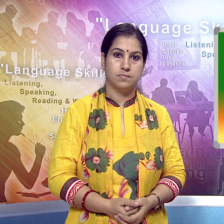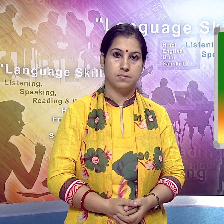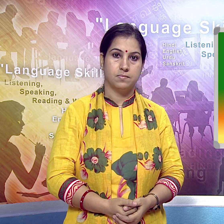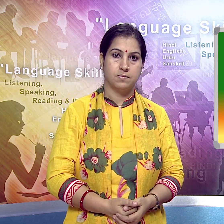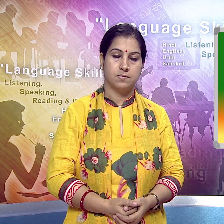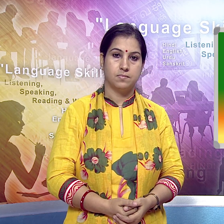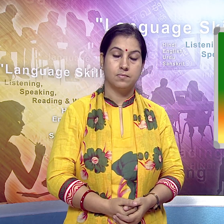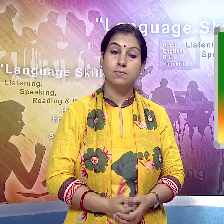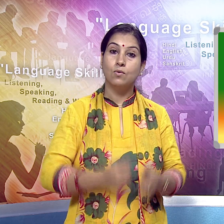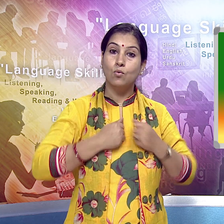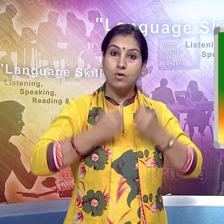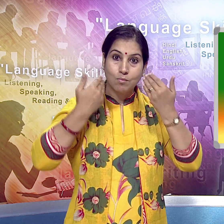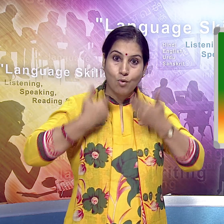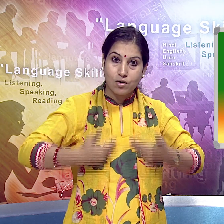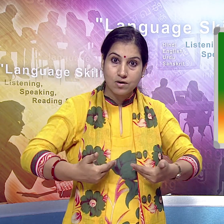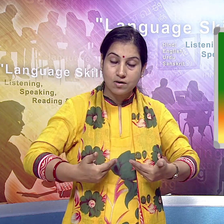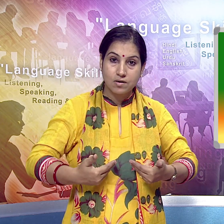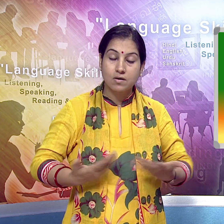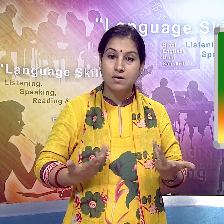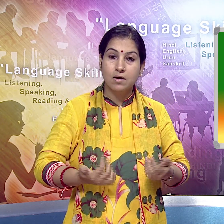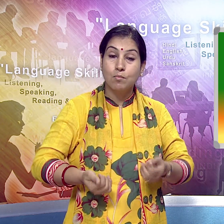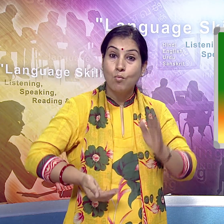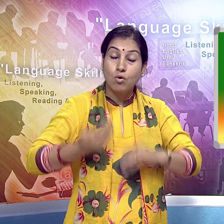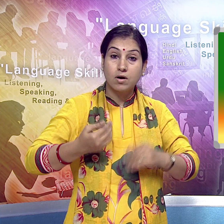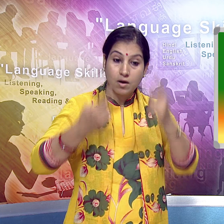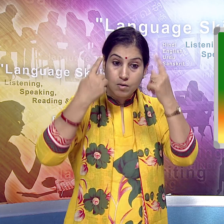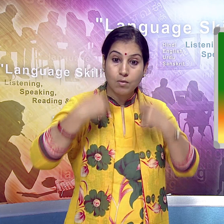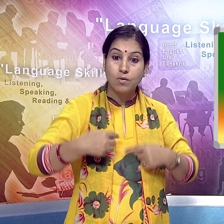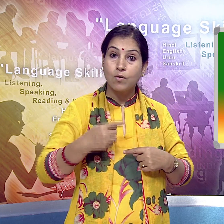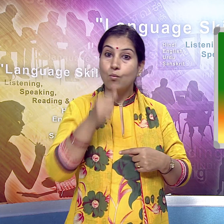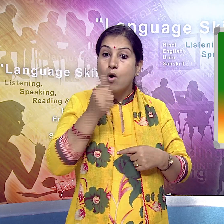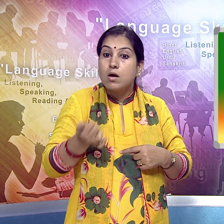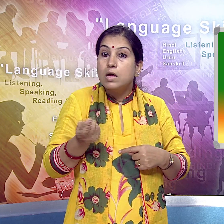In our body, more than 50% of our body is made up of water.